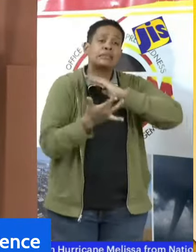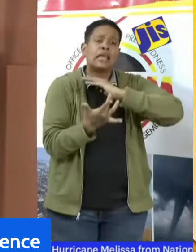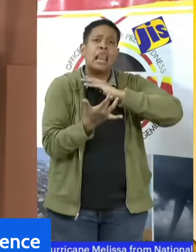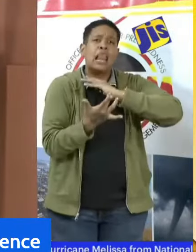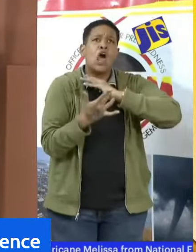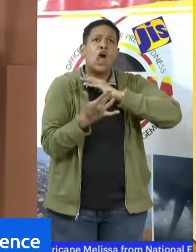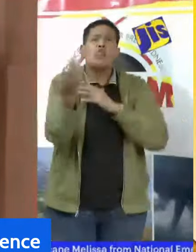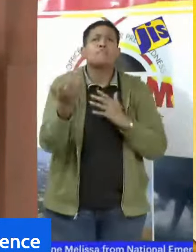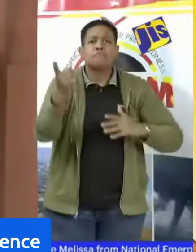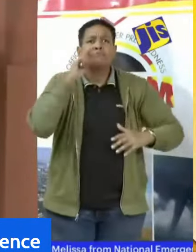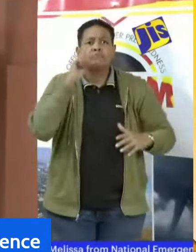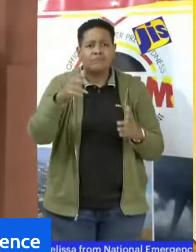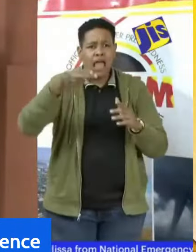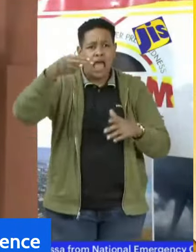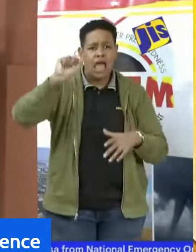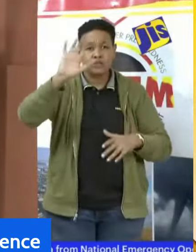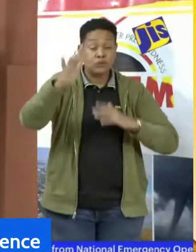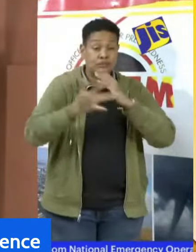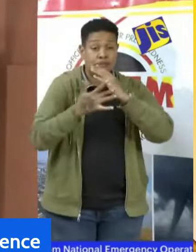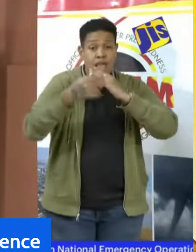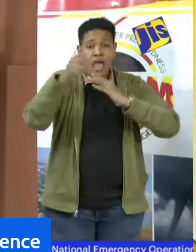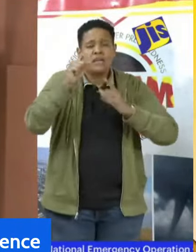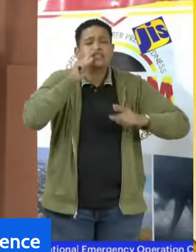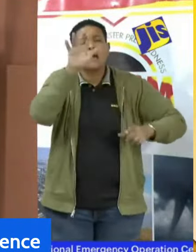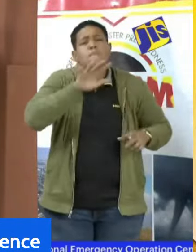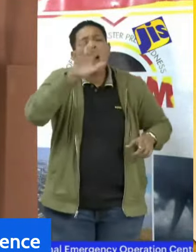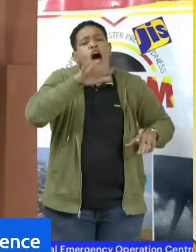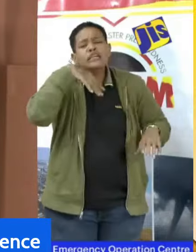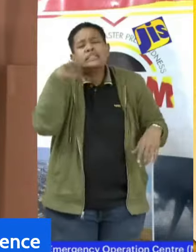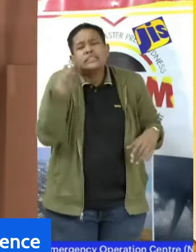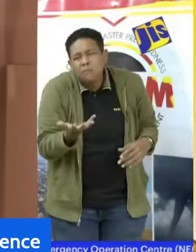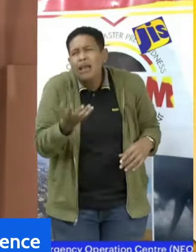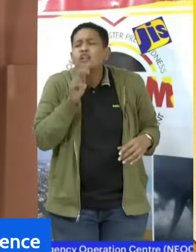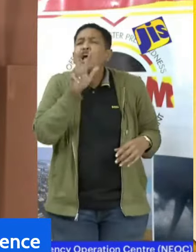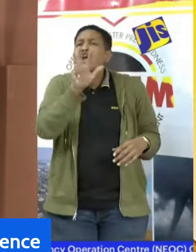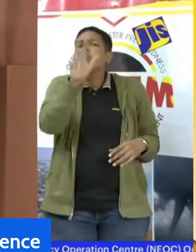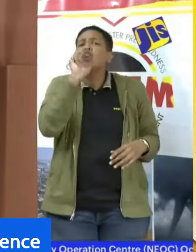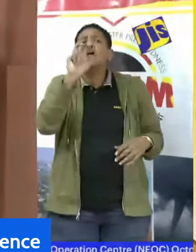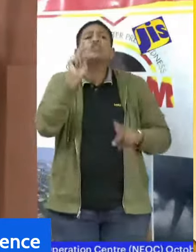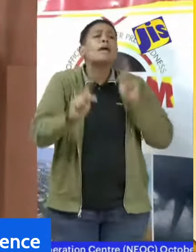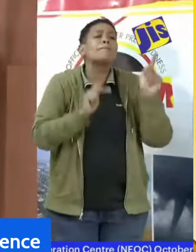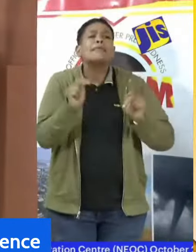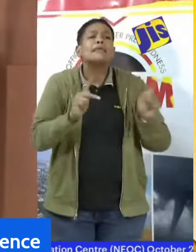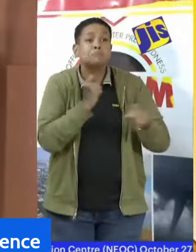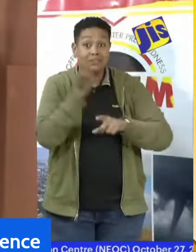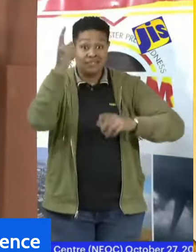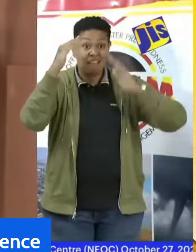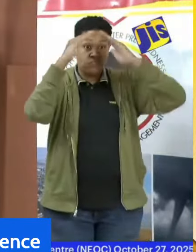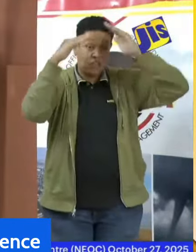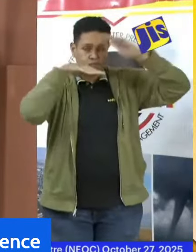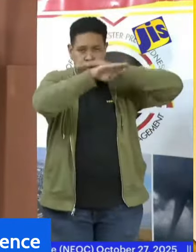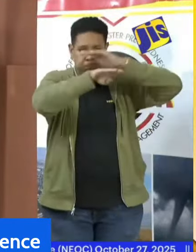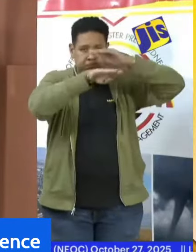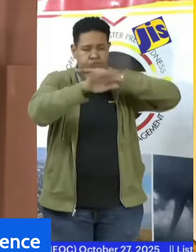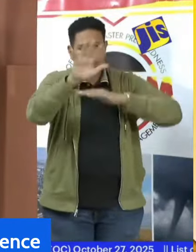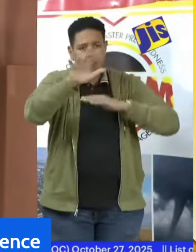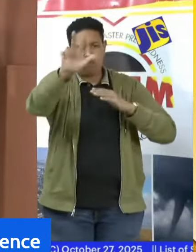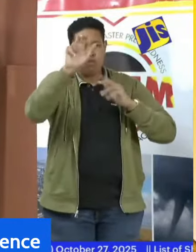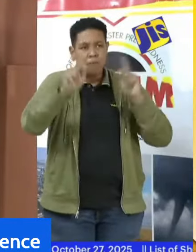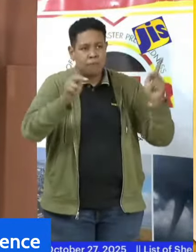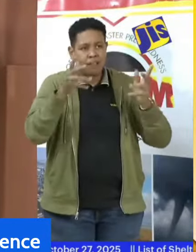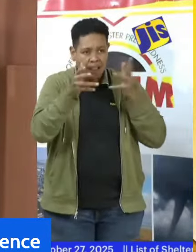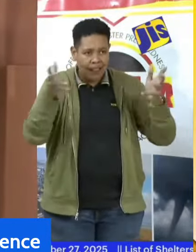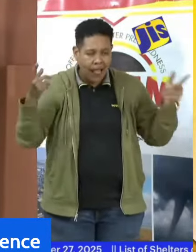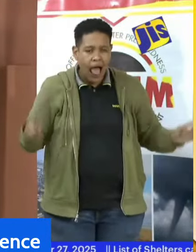Technical High School, approximately 300 persons are at the shelter, and